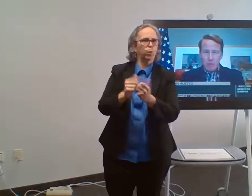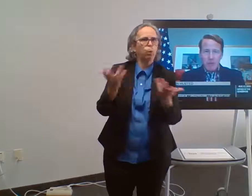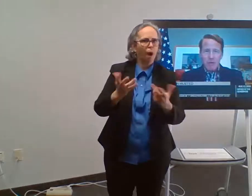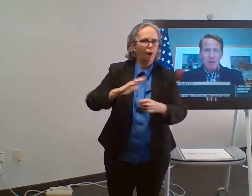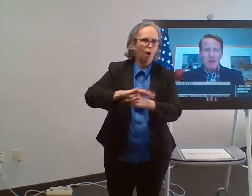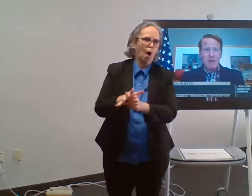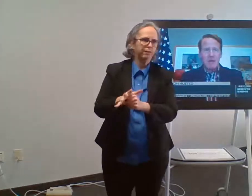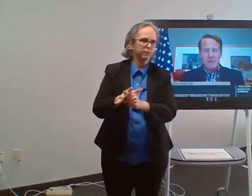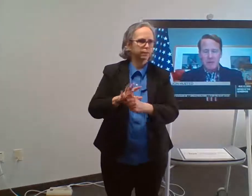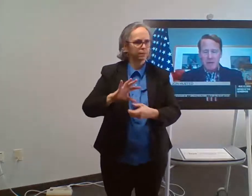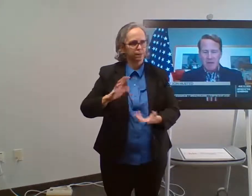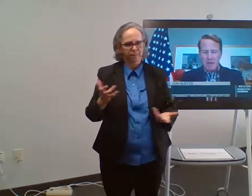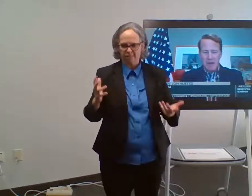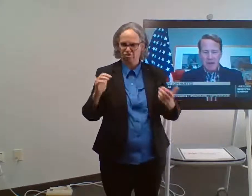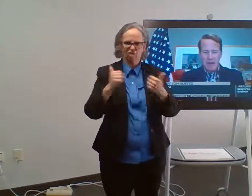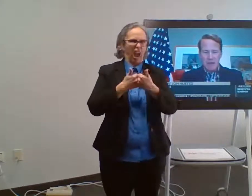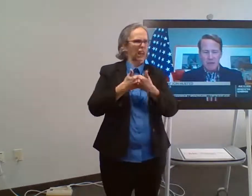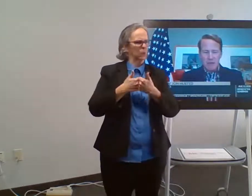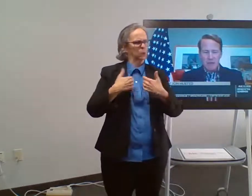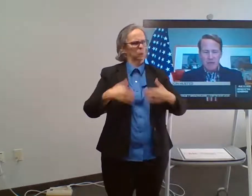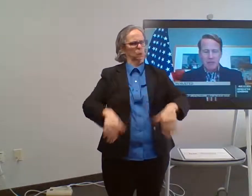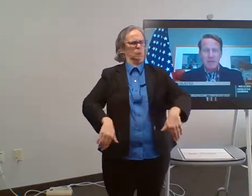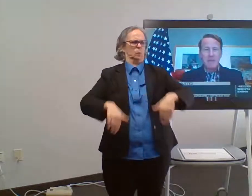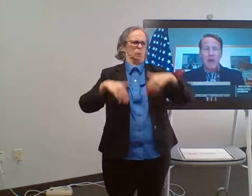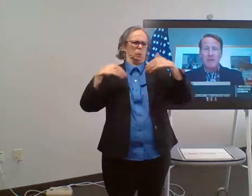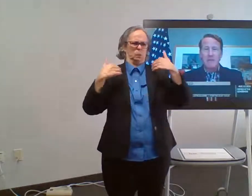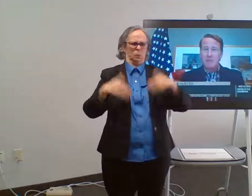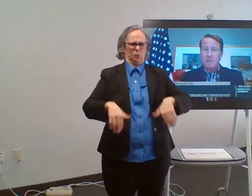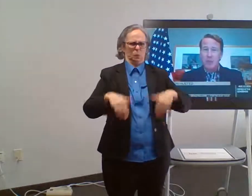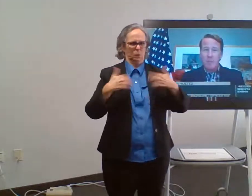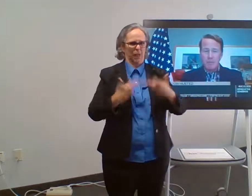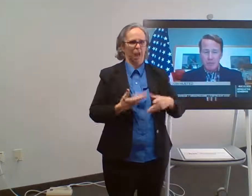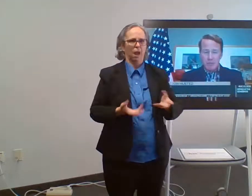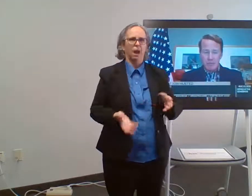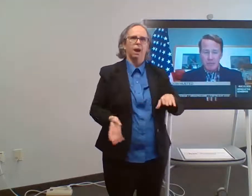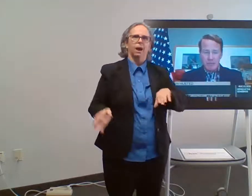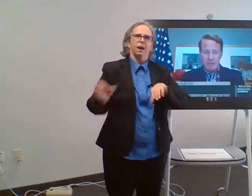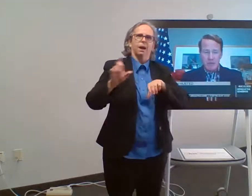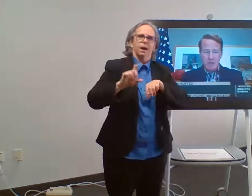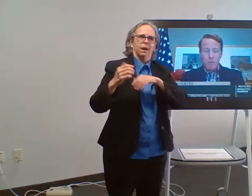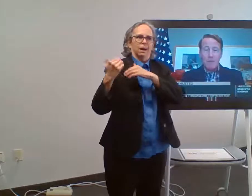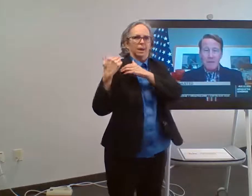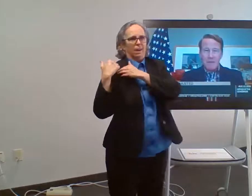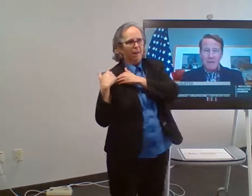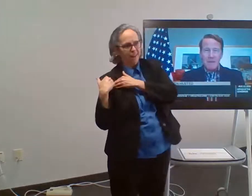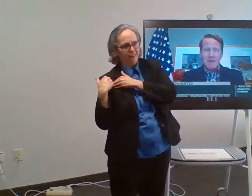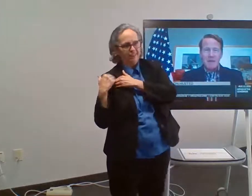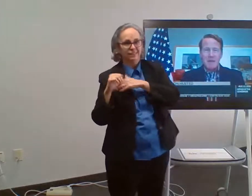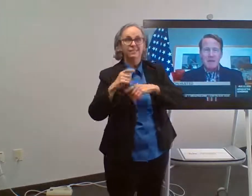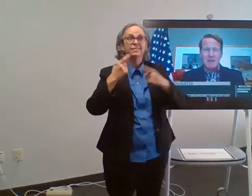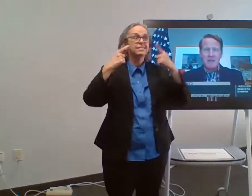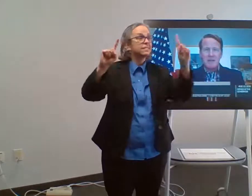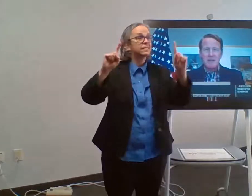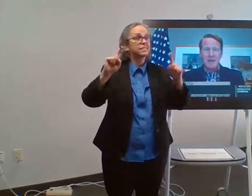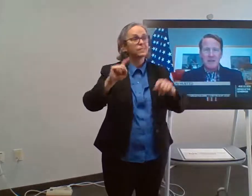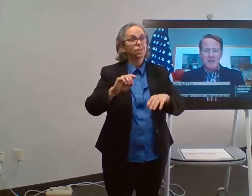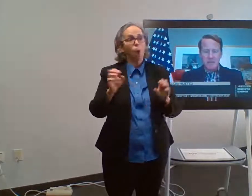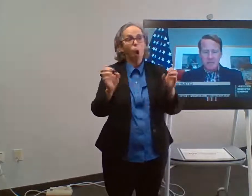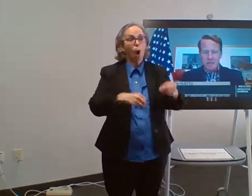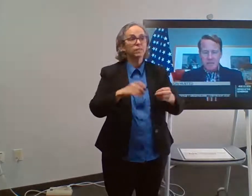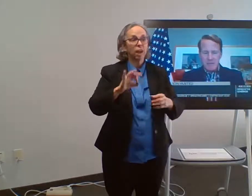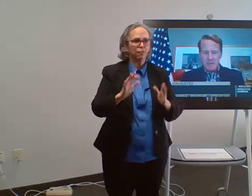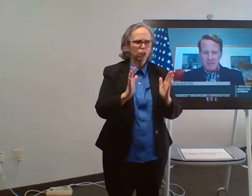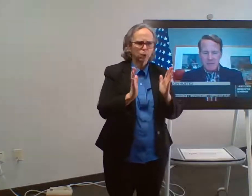you will remember that the governor and I announced the creation of the Office of Small Business Relief within the